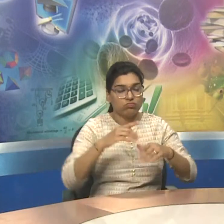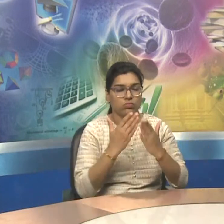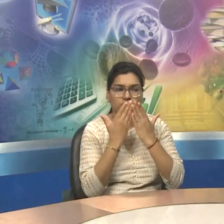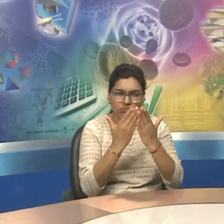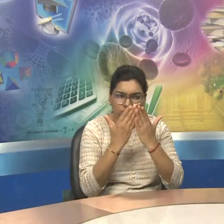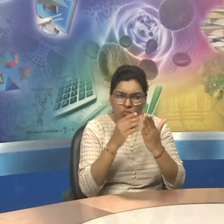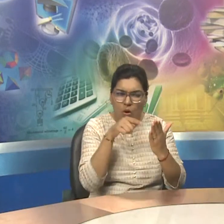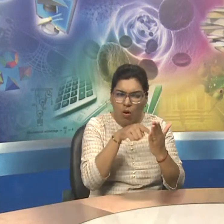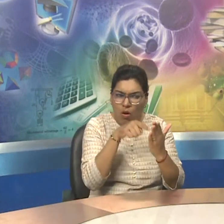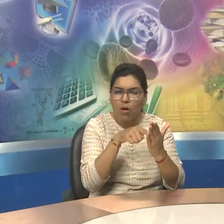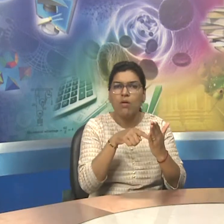politics.